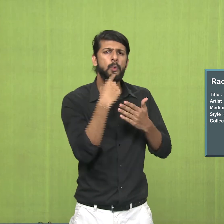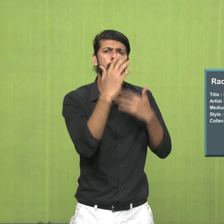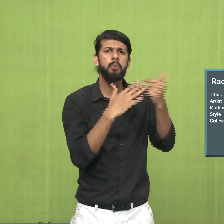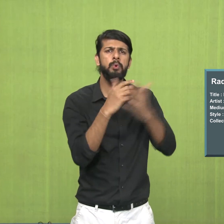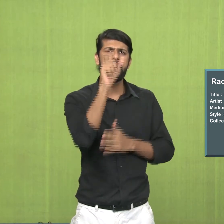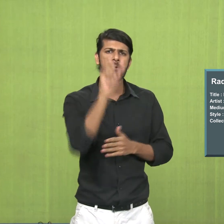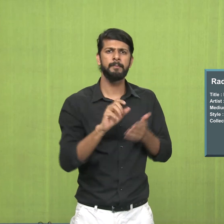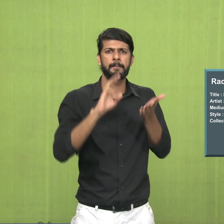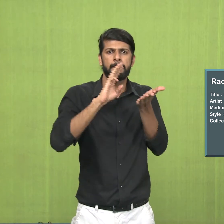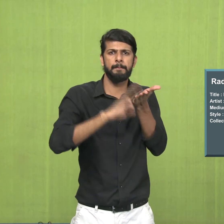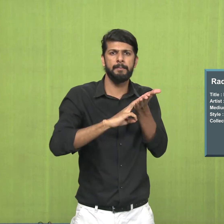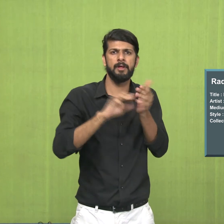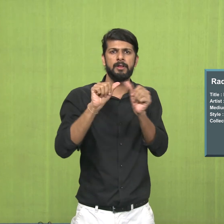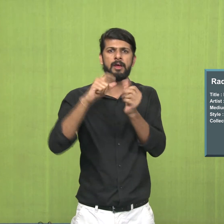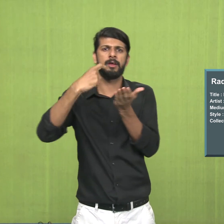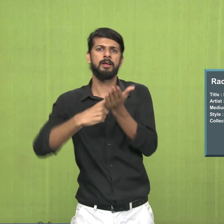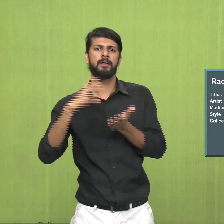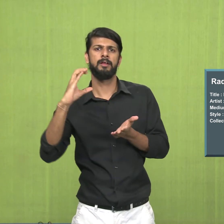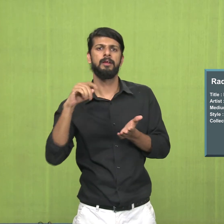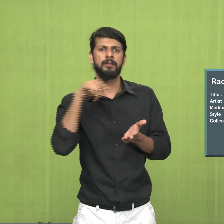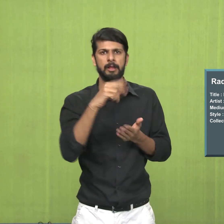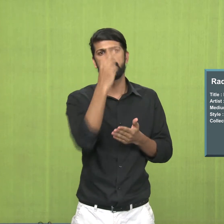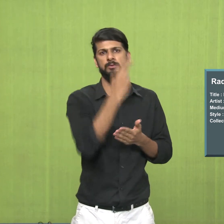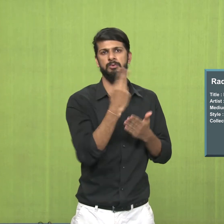Artist is M.A.R. Jugdai.